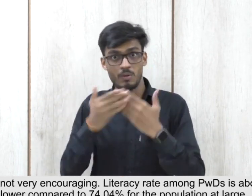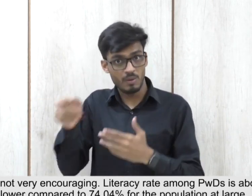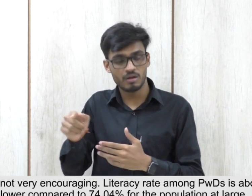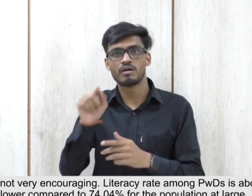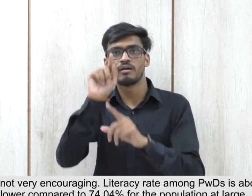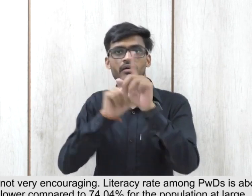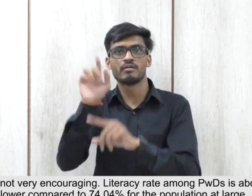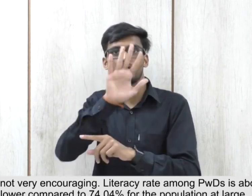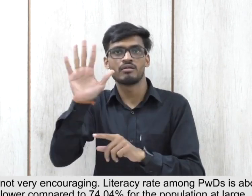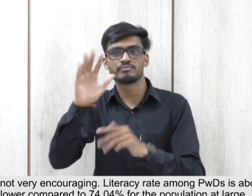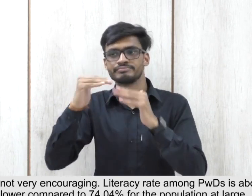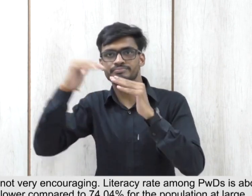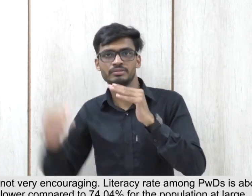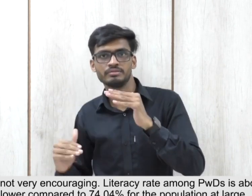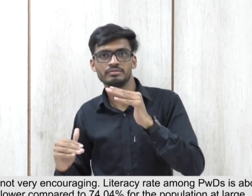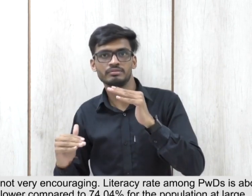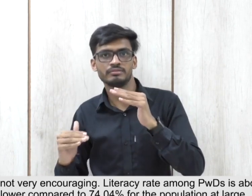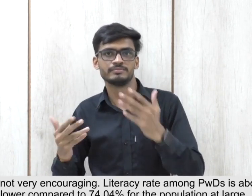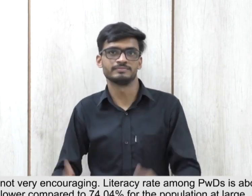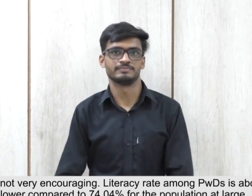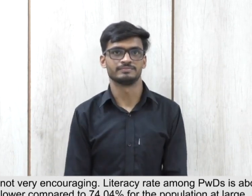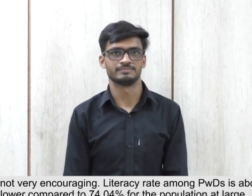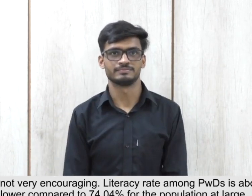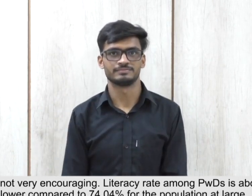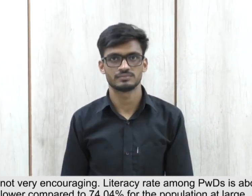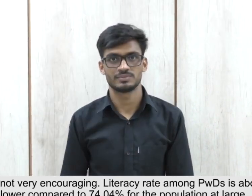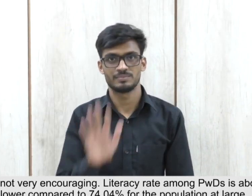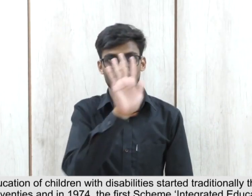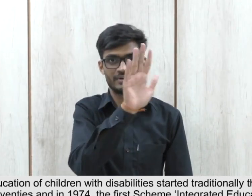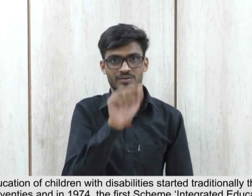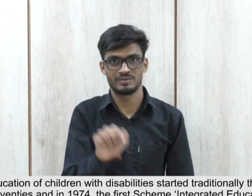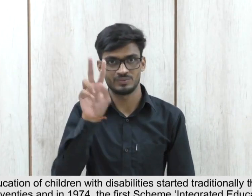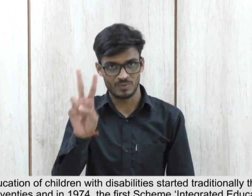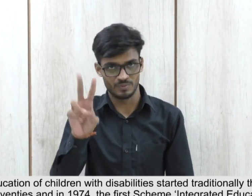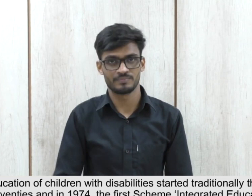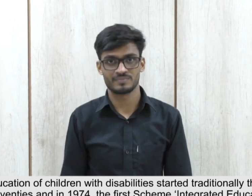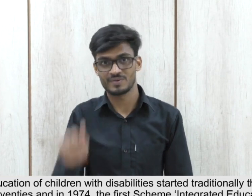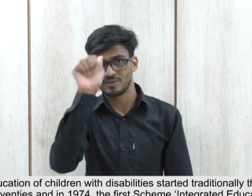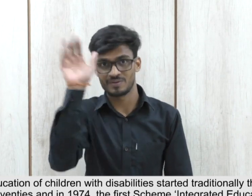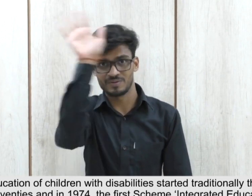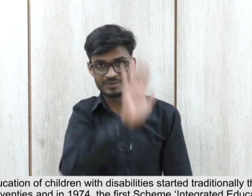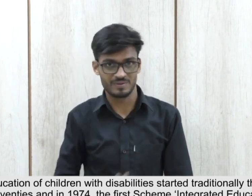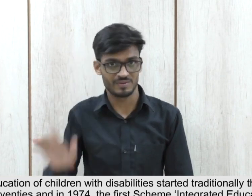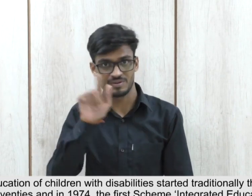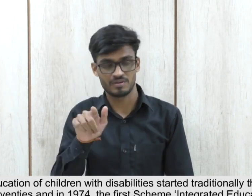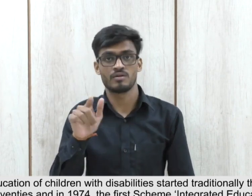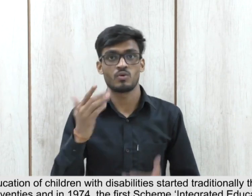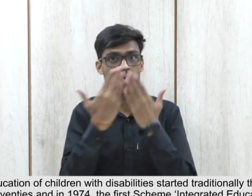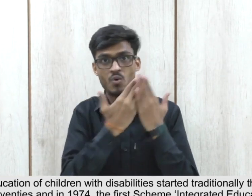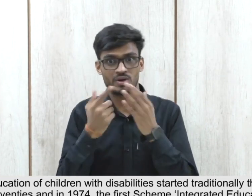about 55%, which is lower compared to 74.04% for the population at large. 5.2 In India, education of children with